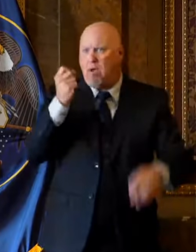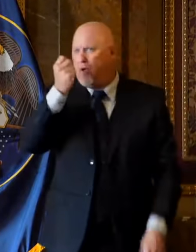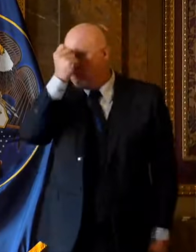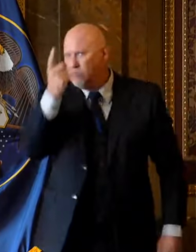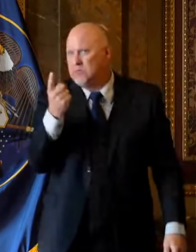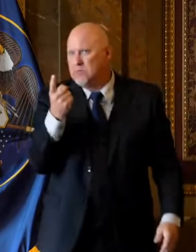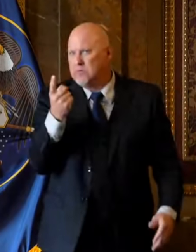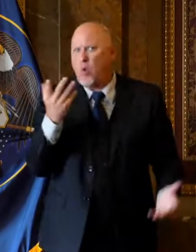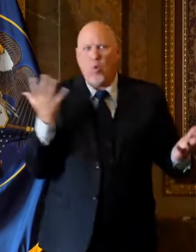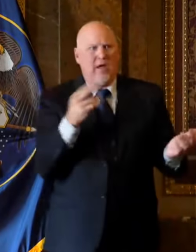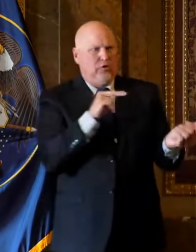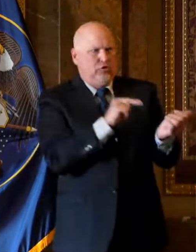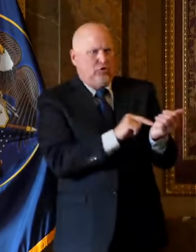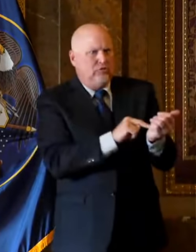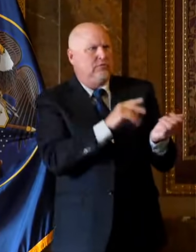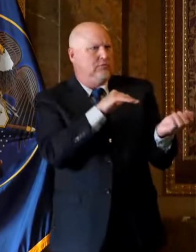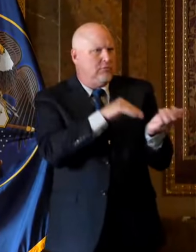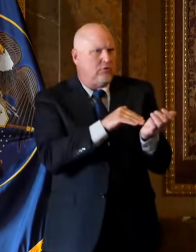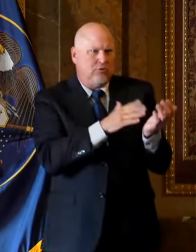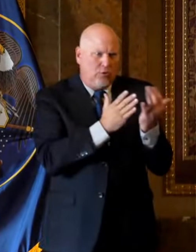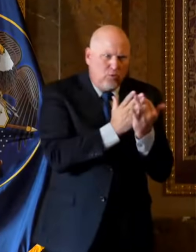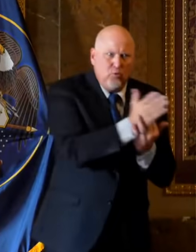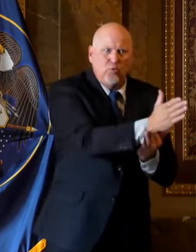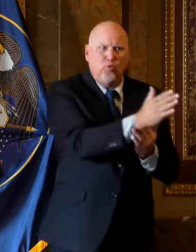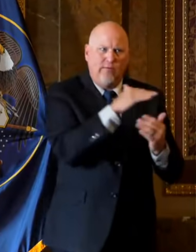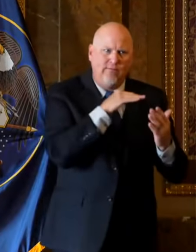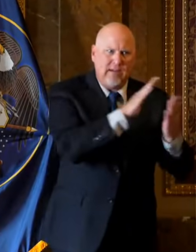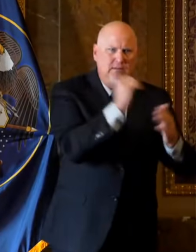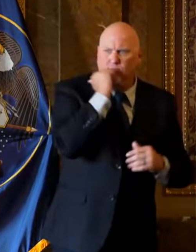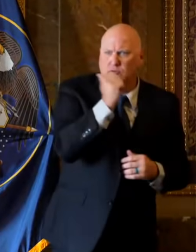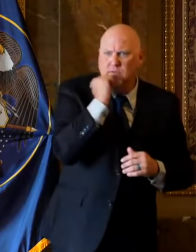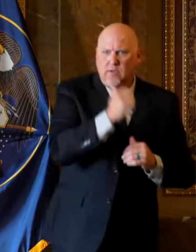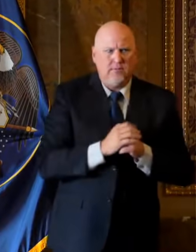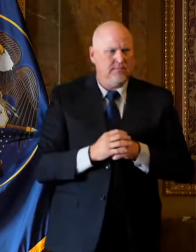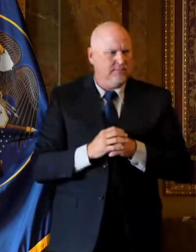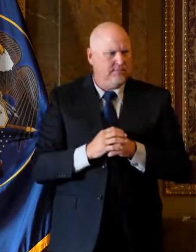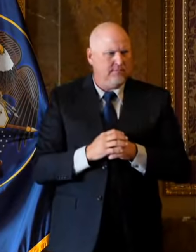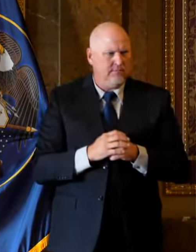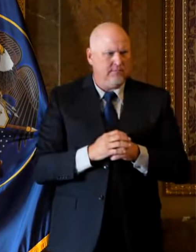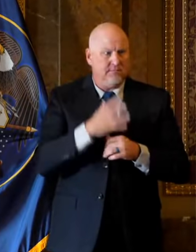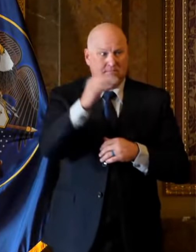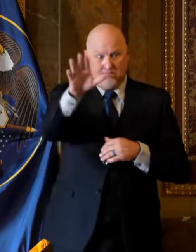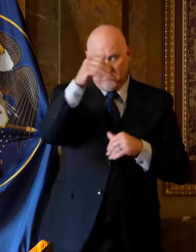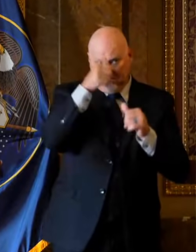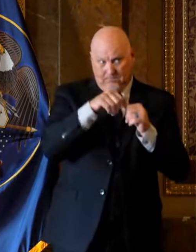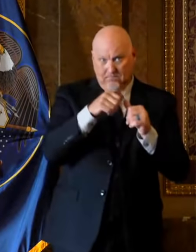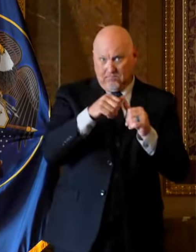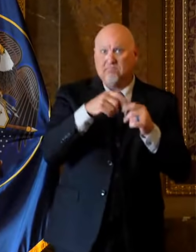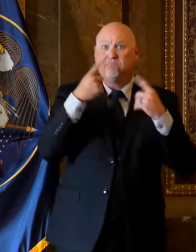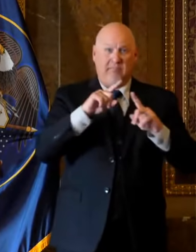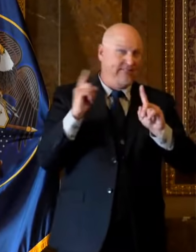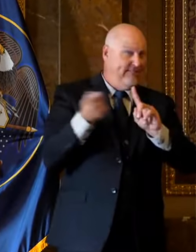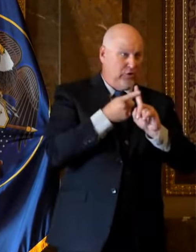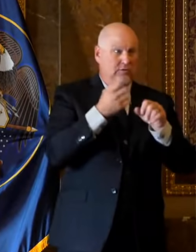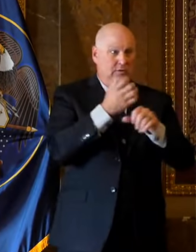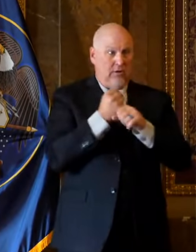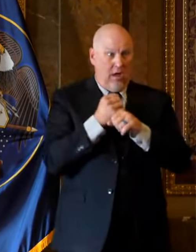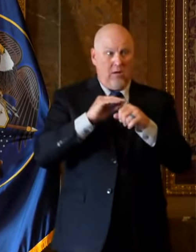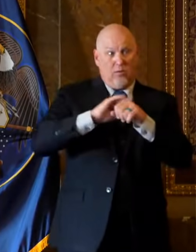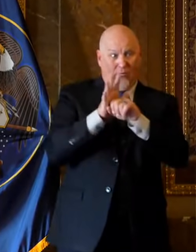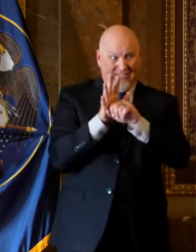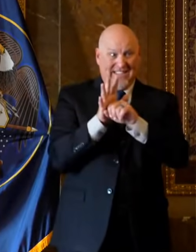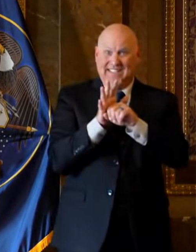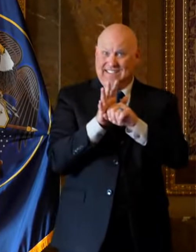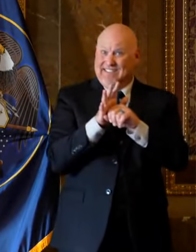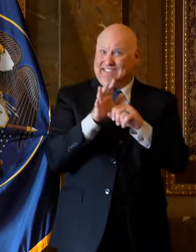just like they did at the beginning of the pandemic, that we are heroes, that we're going above and beyond." They